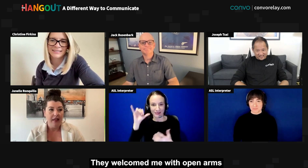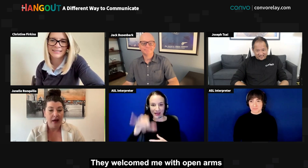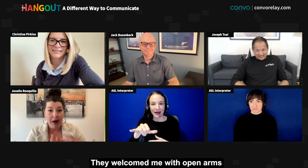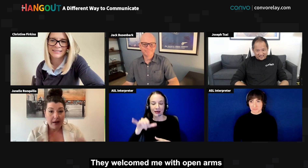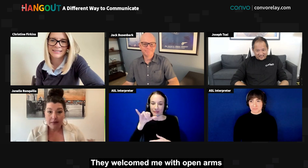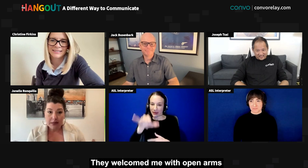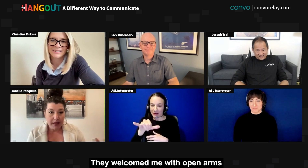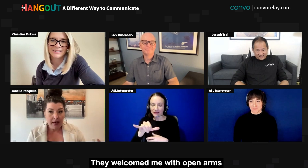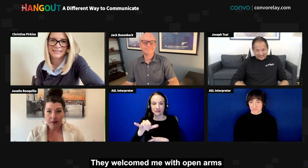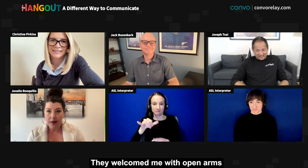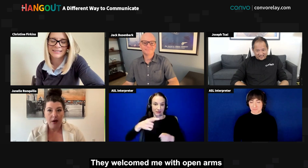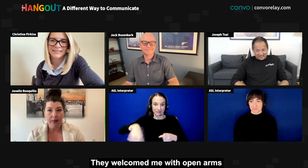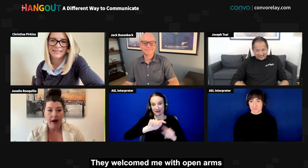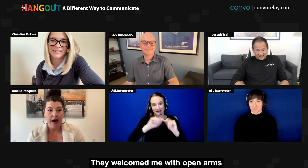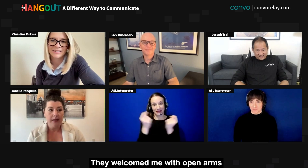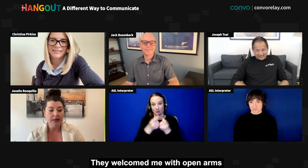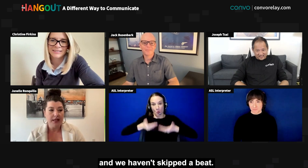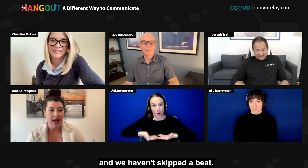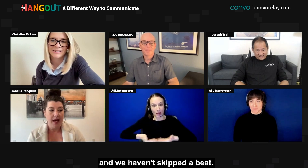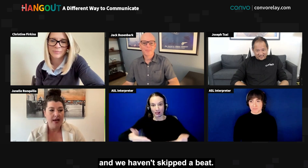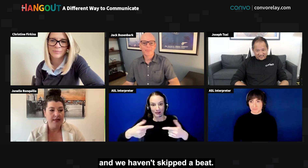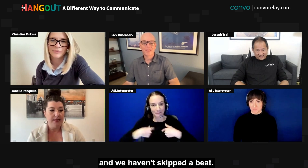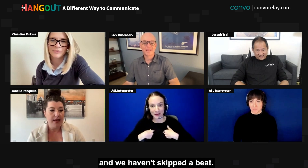They welcomed me with open arms, and